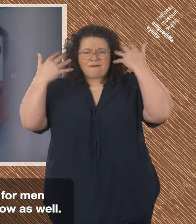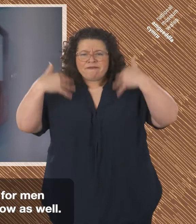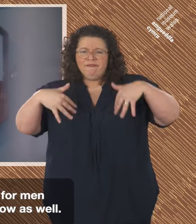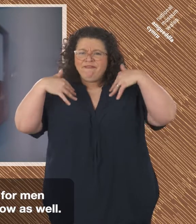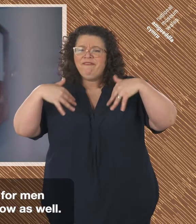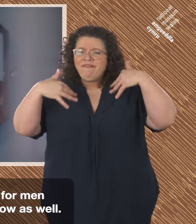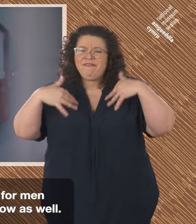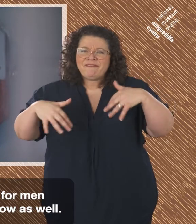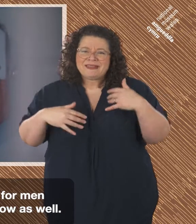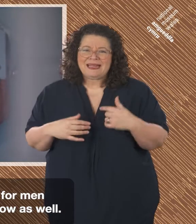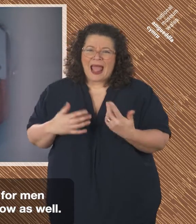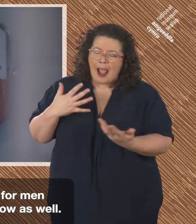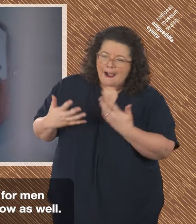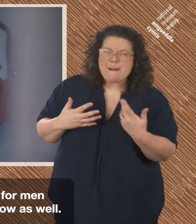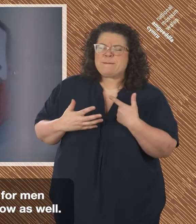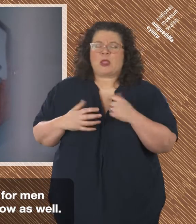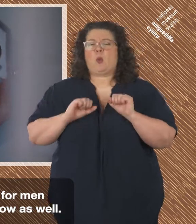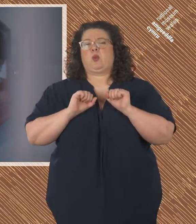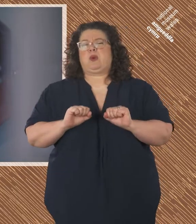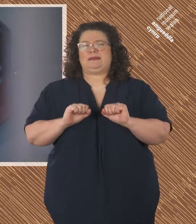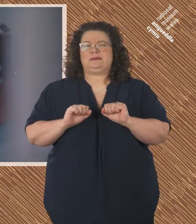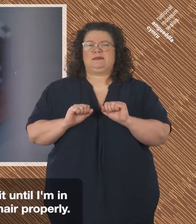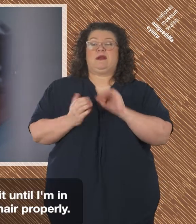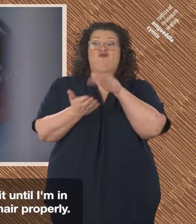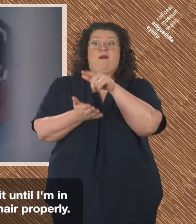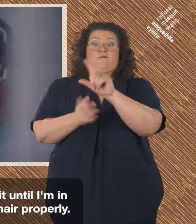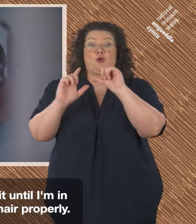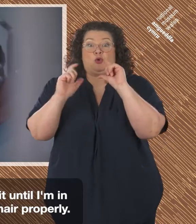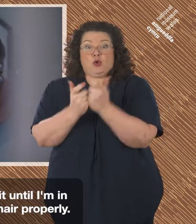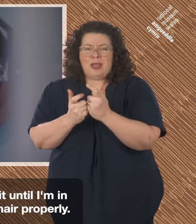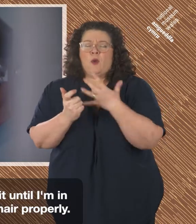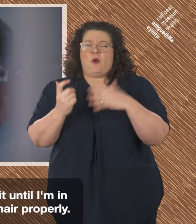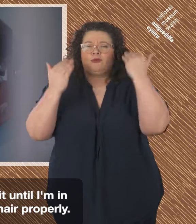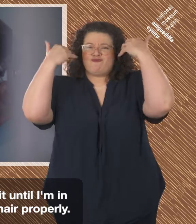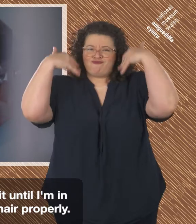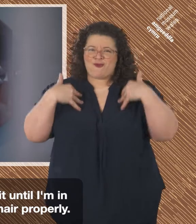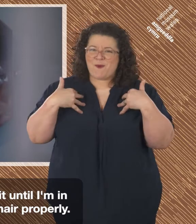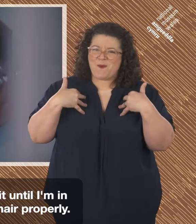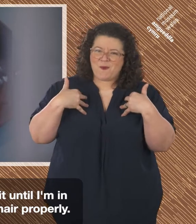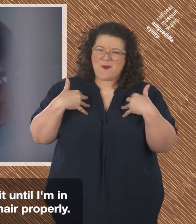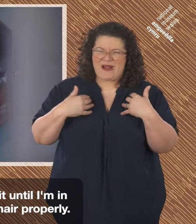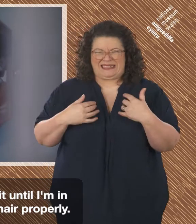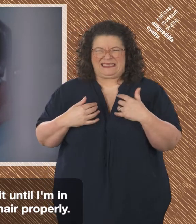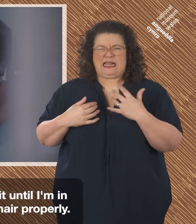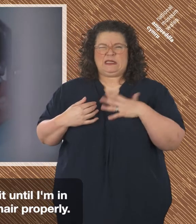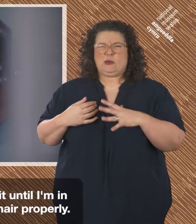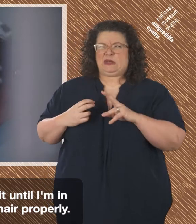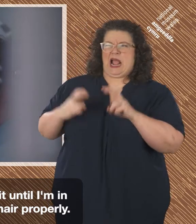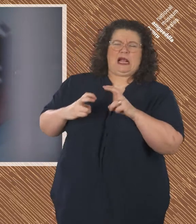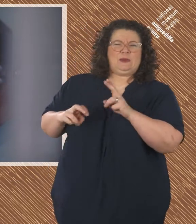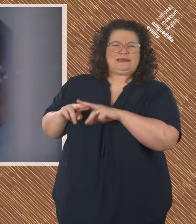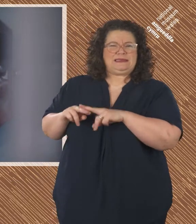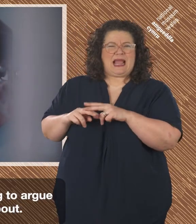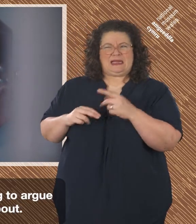fashionable for men to have long hair now as well. But, I'm going to wait until I'm in college to grow my hair properly.